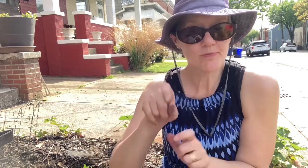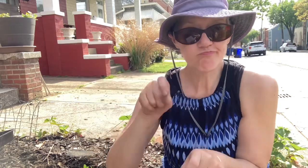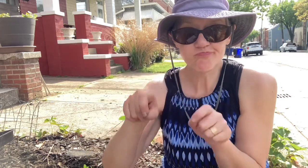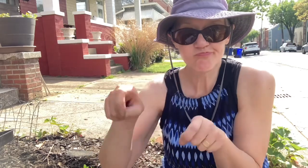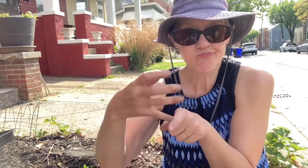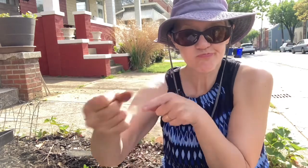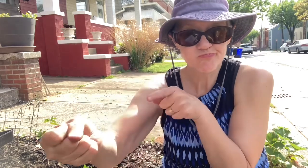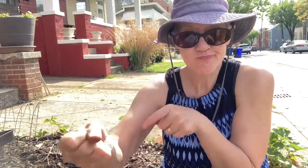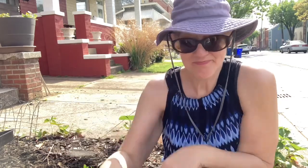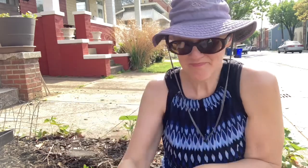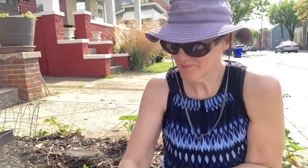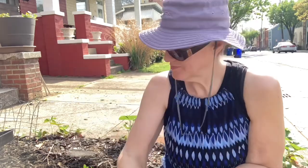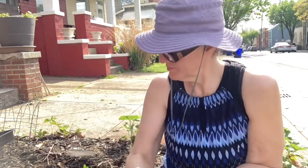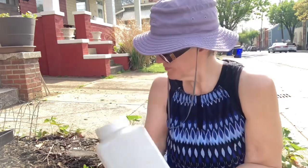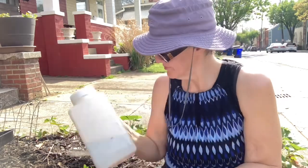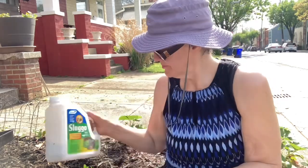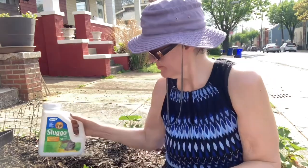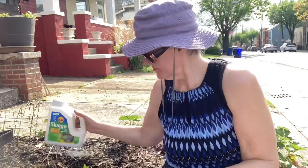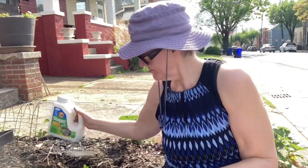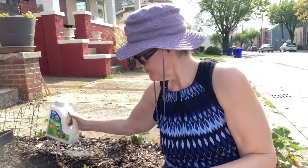birds will just peck it all off.